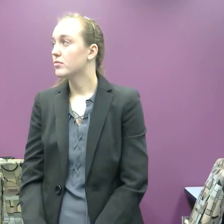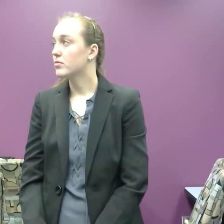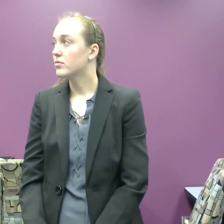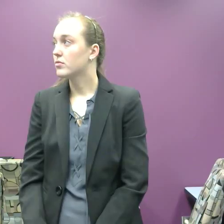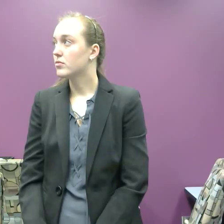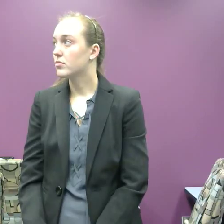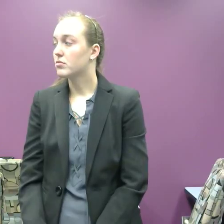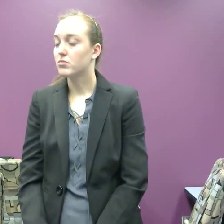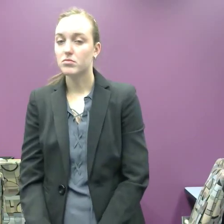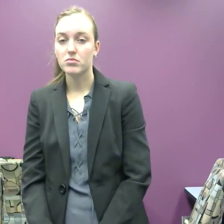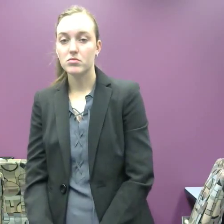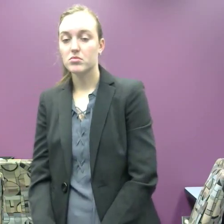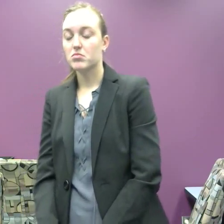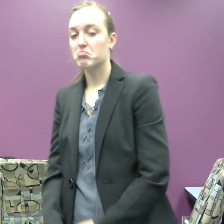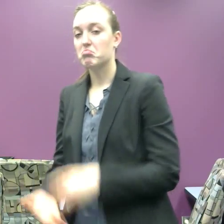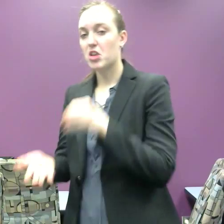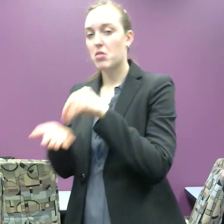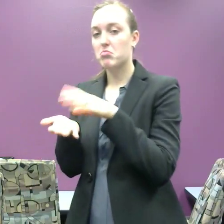Okay, with a degree mark.